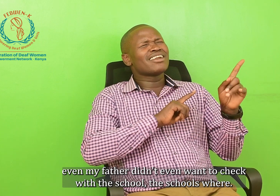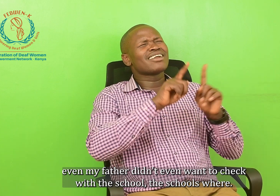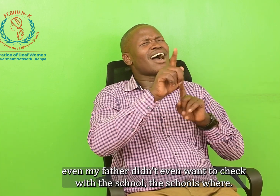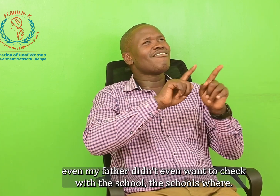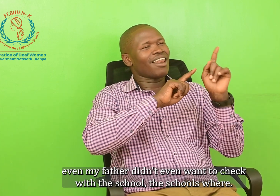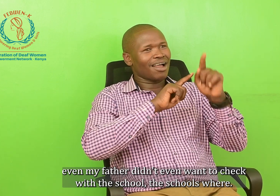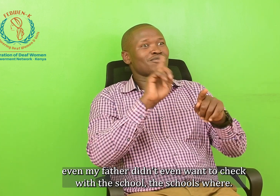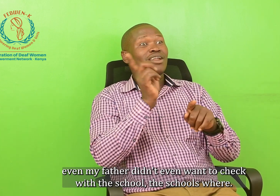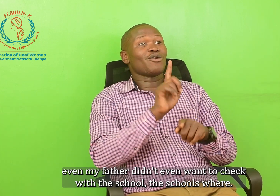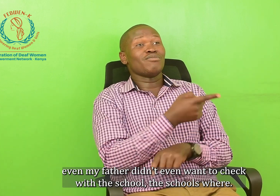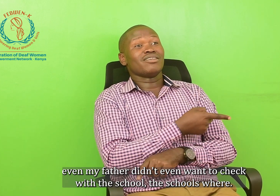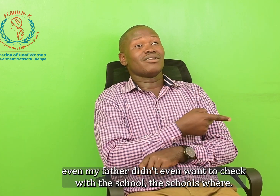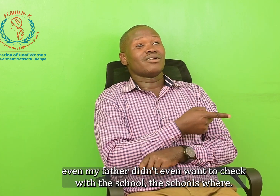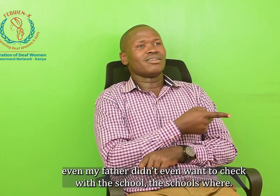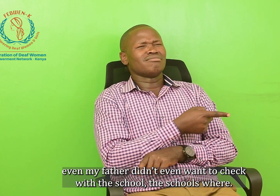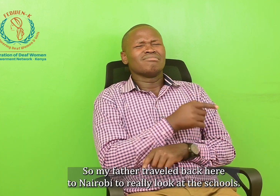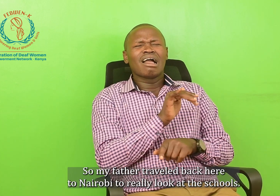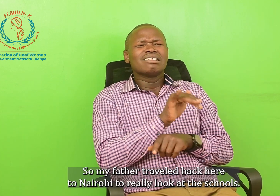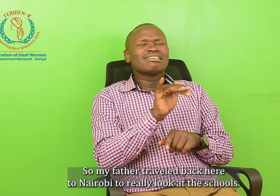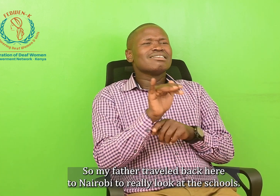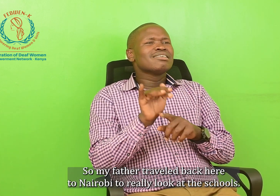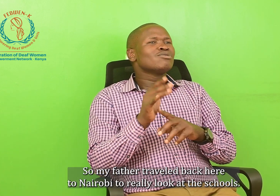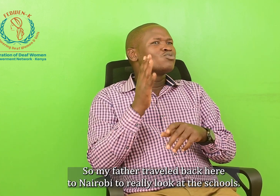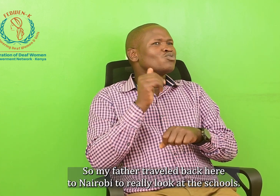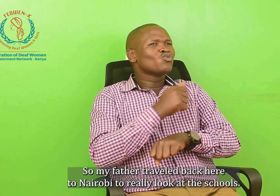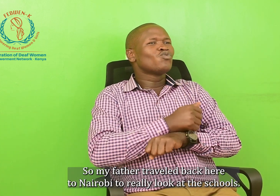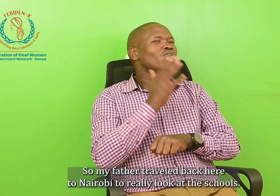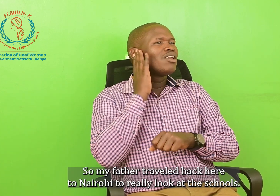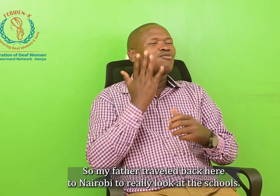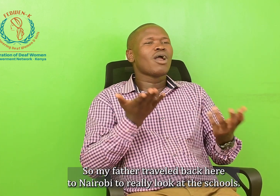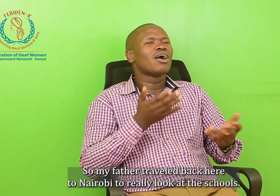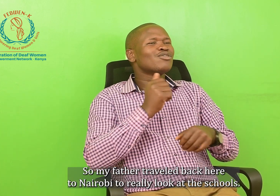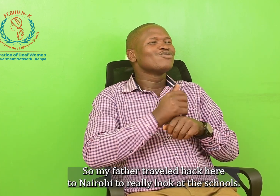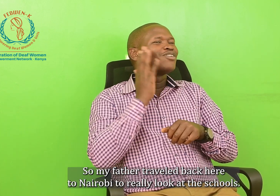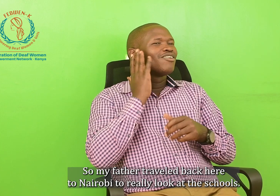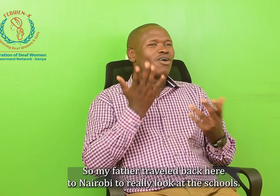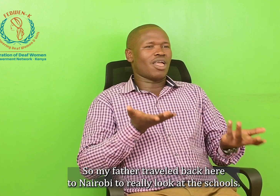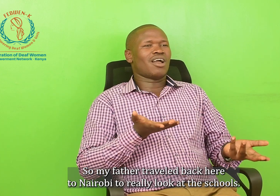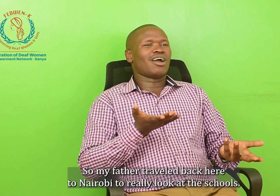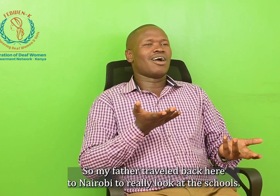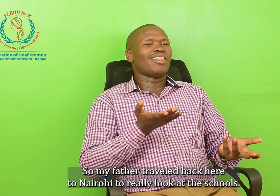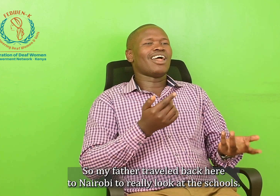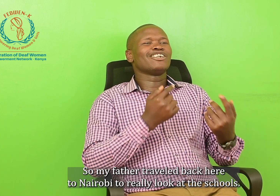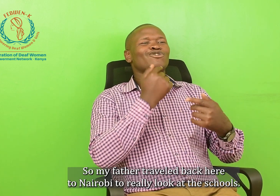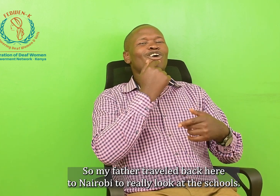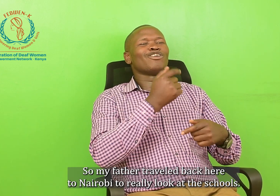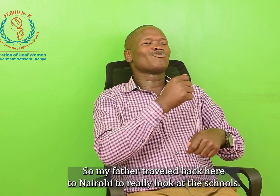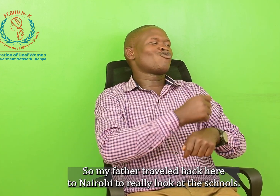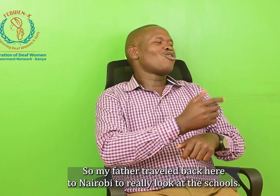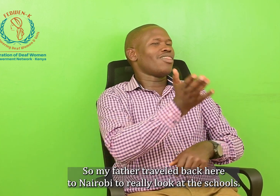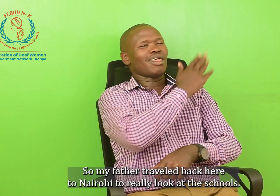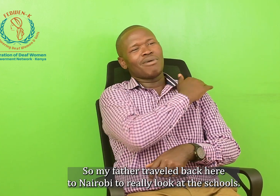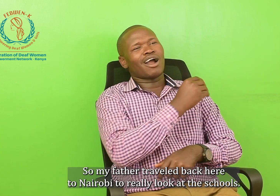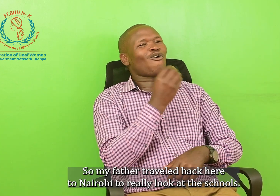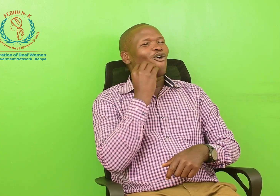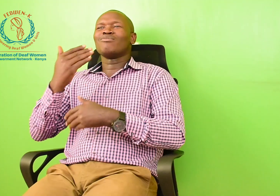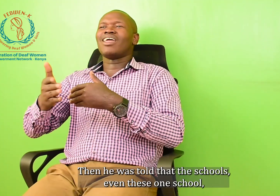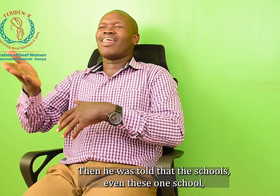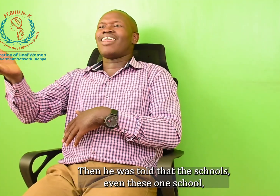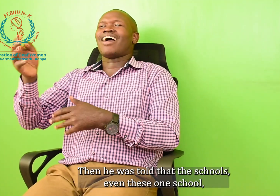the schools were. So my father traveled back here to Nairobi to really look for the schools. Then